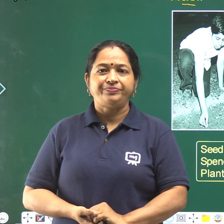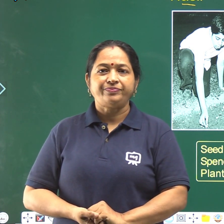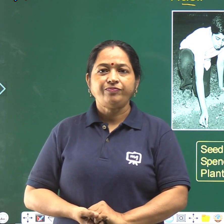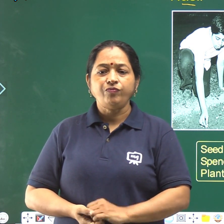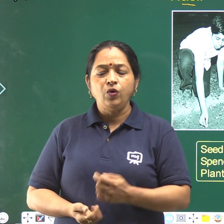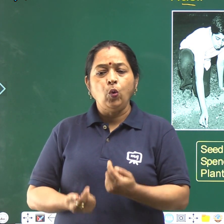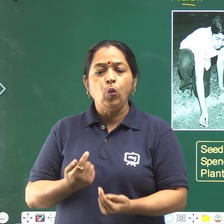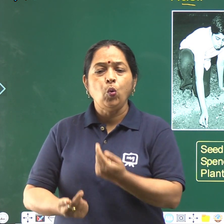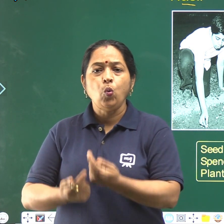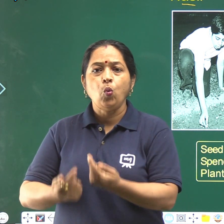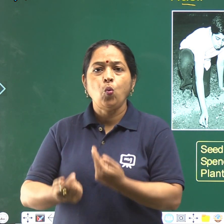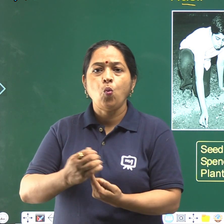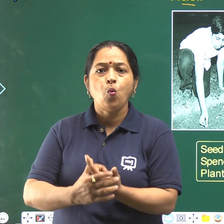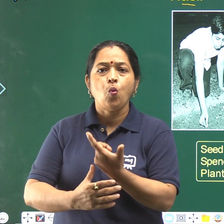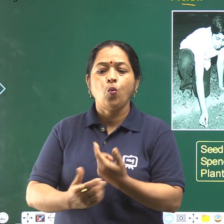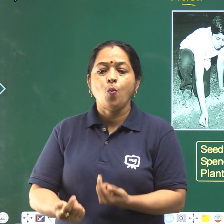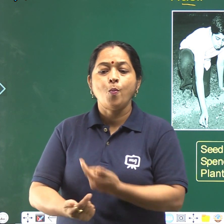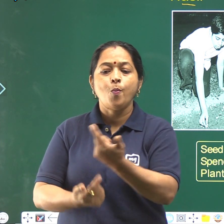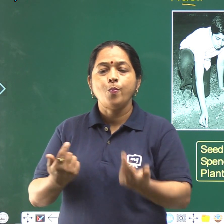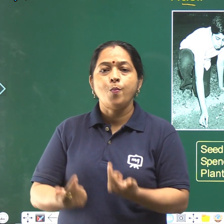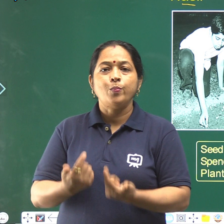to grow plants